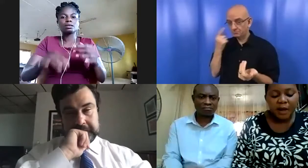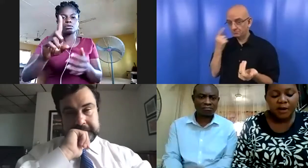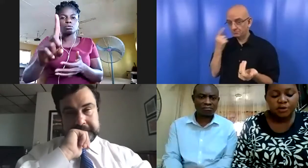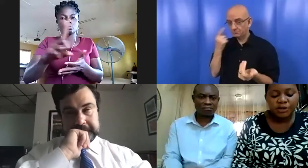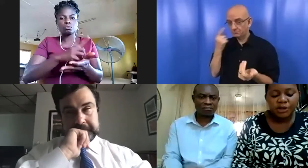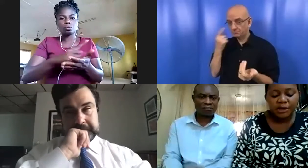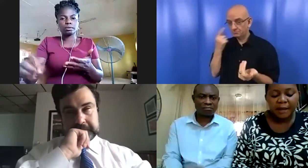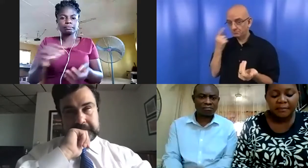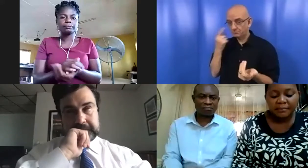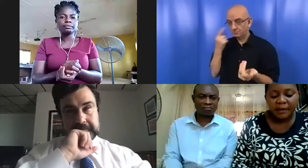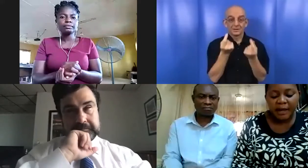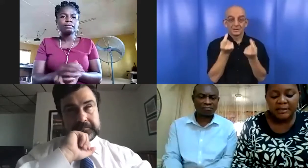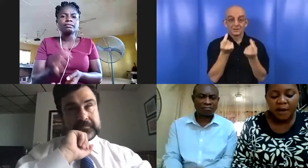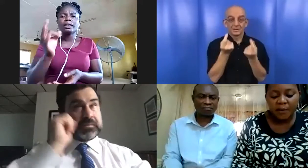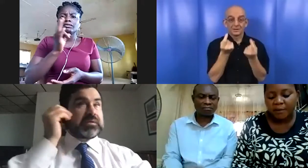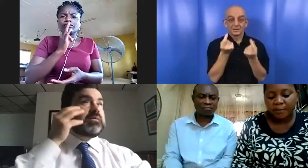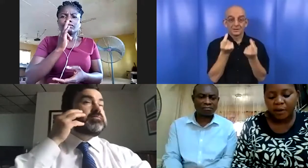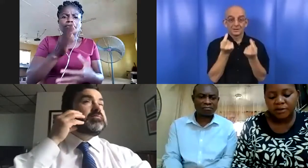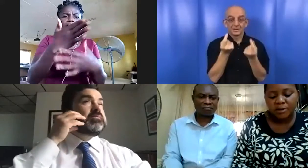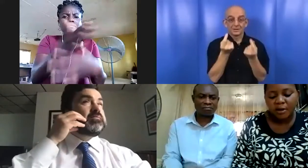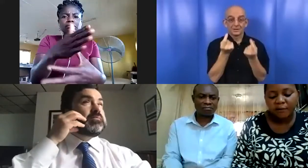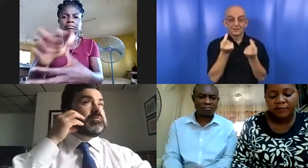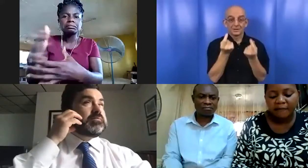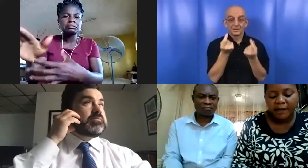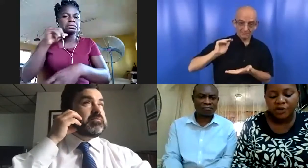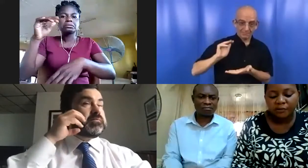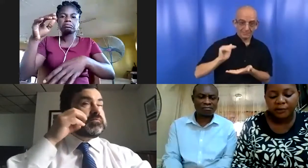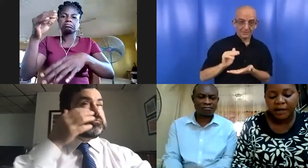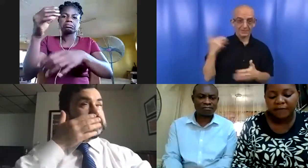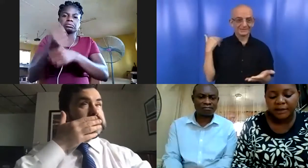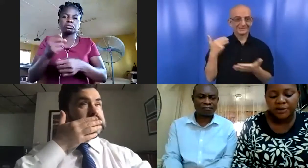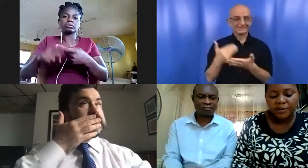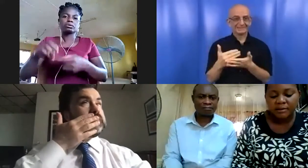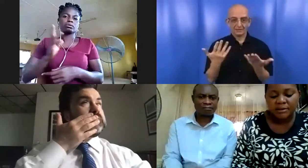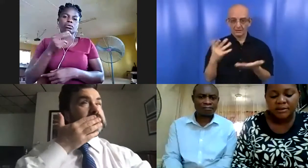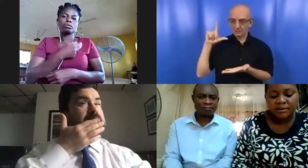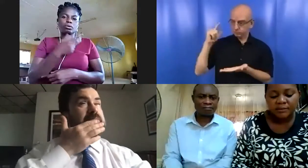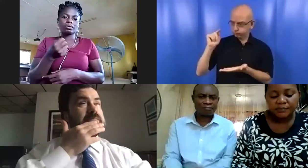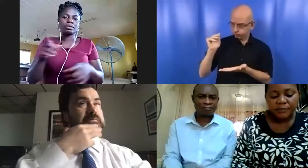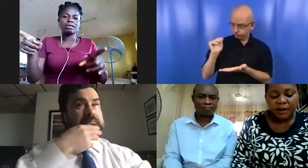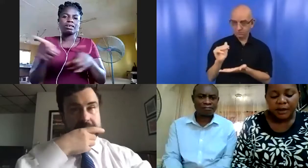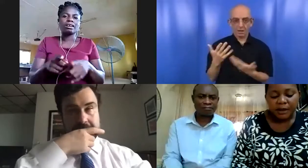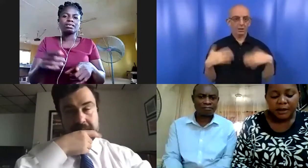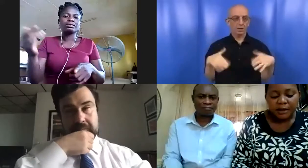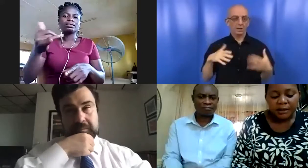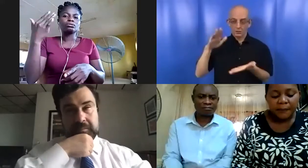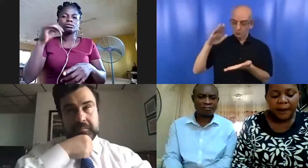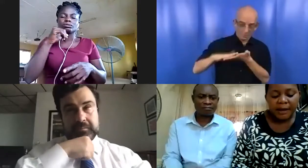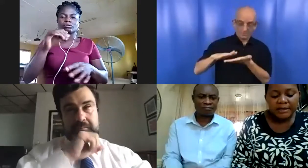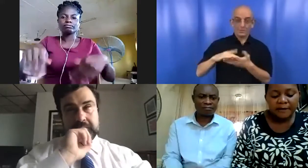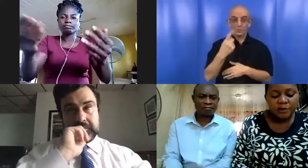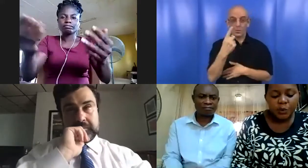Palliatives were not reaching them as there were reports of diversion of relief materials.